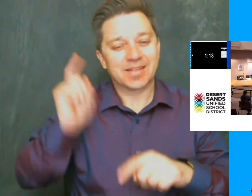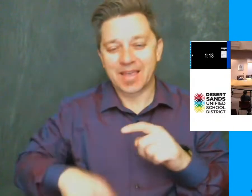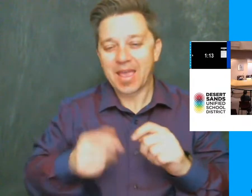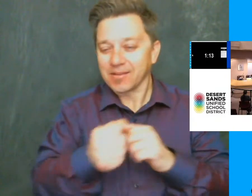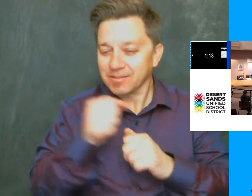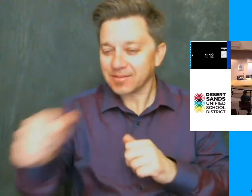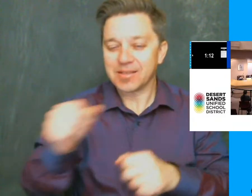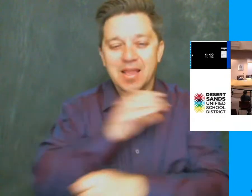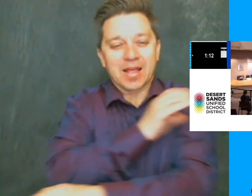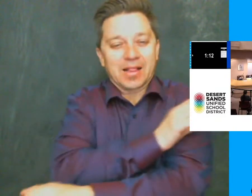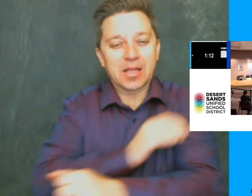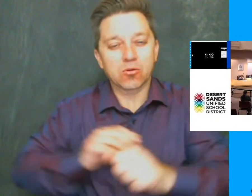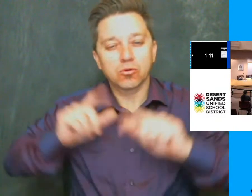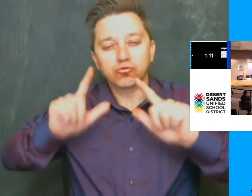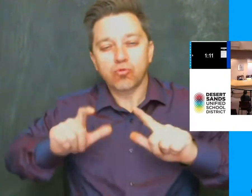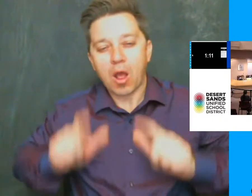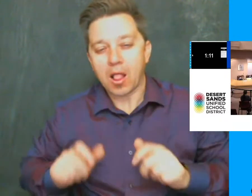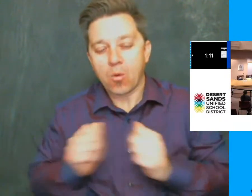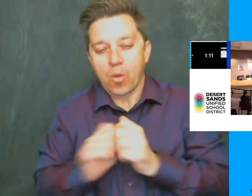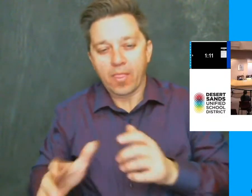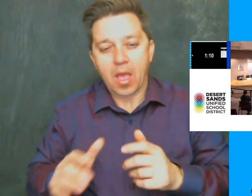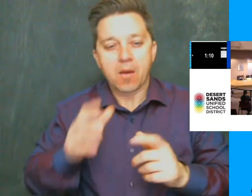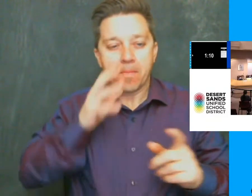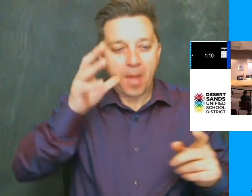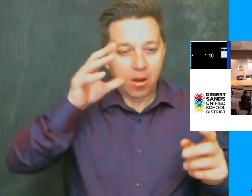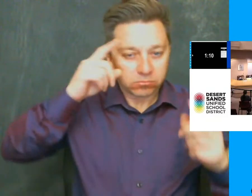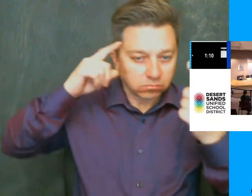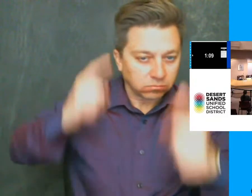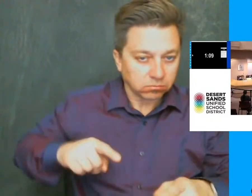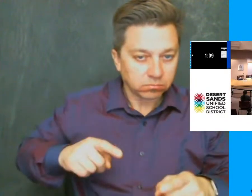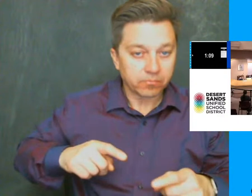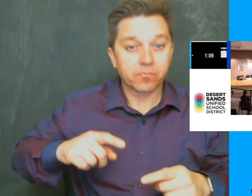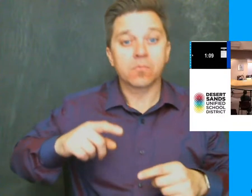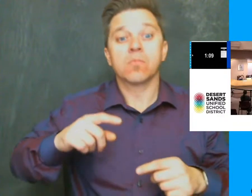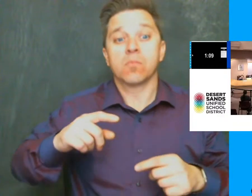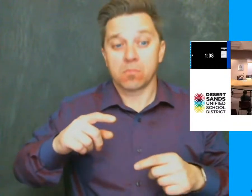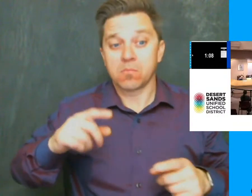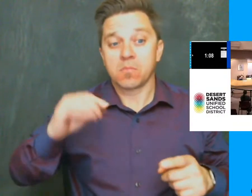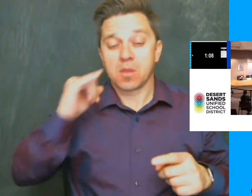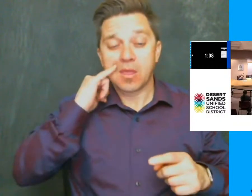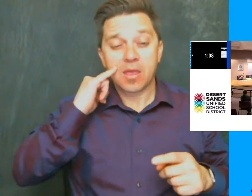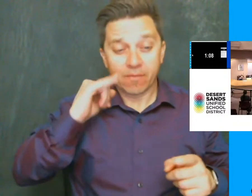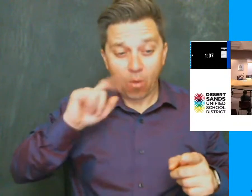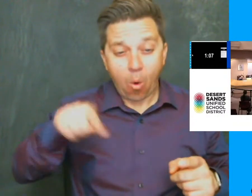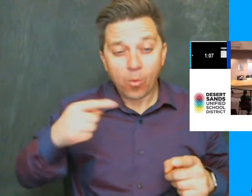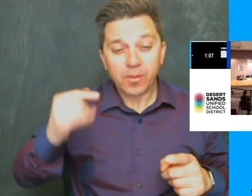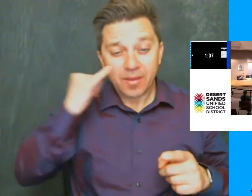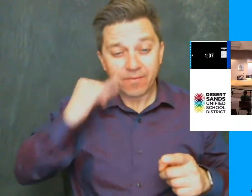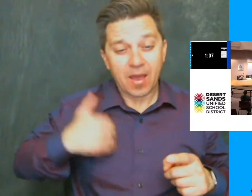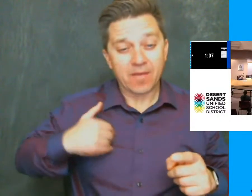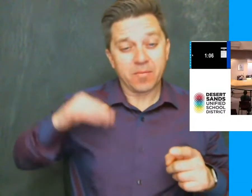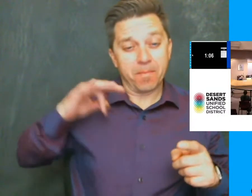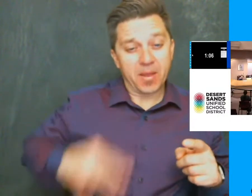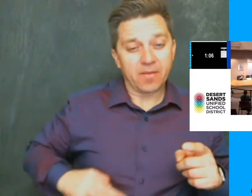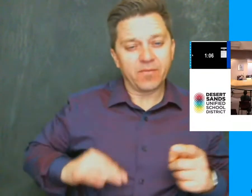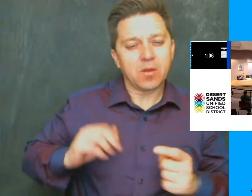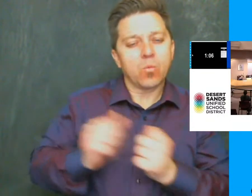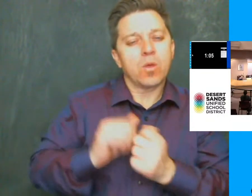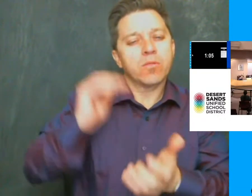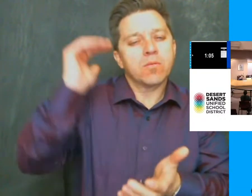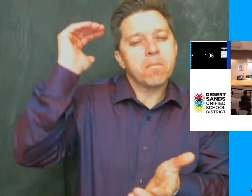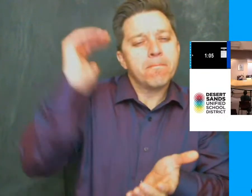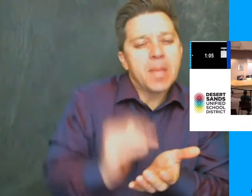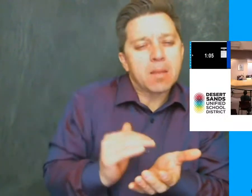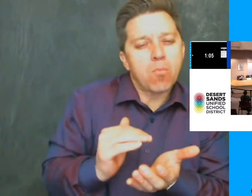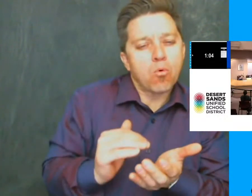trial without express consent from their parents, and even then, only if there is a benefit and a minimal risk to the child. As